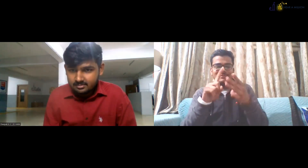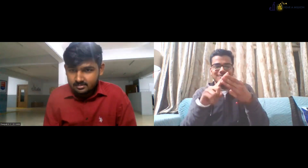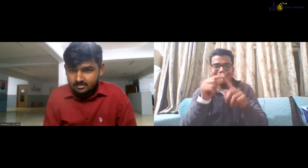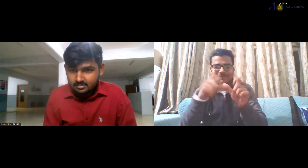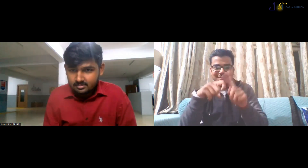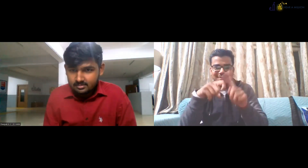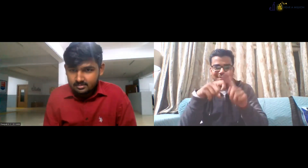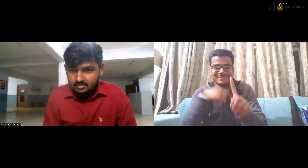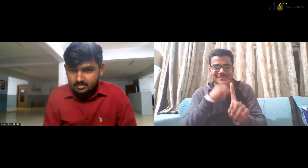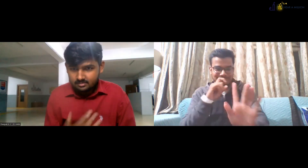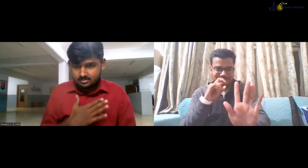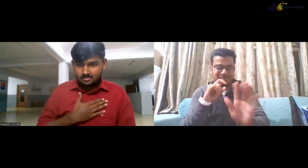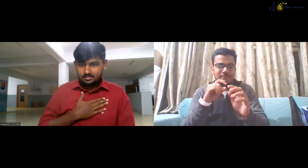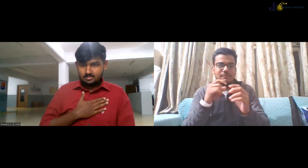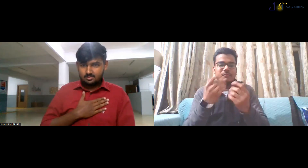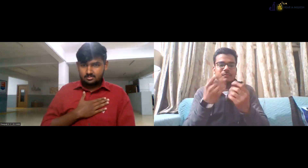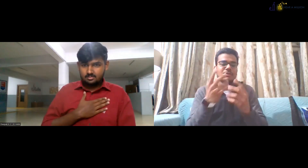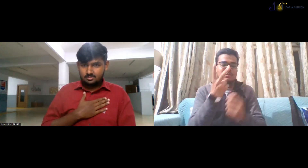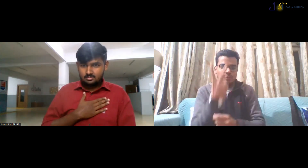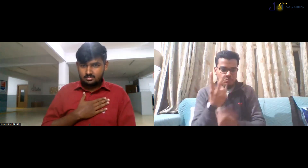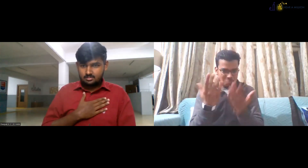Hi, your question is two.